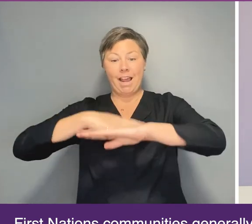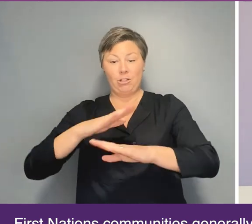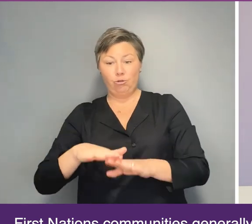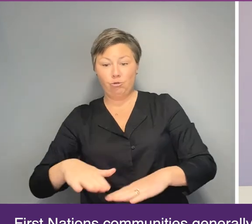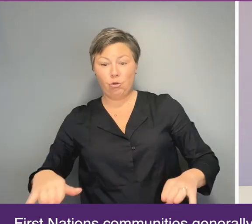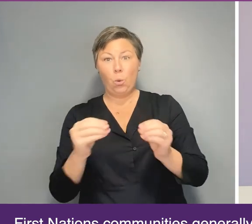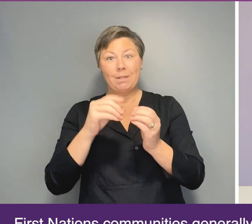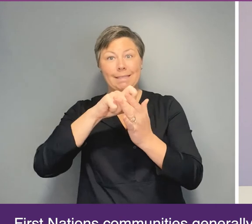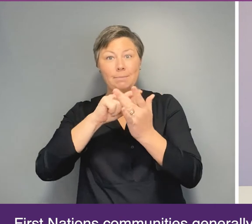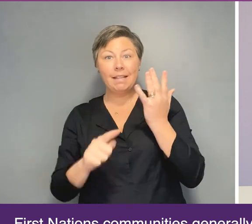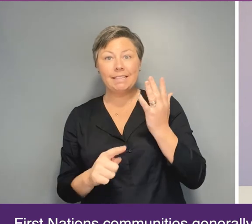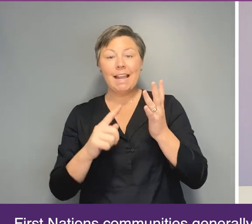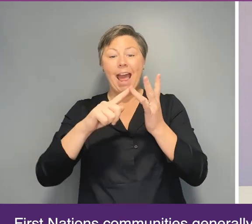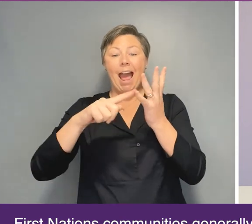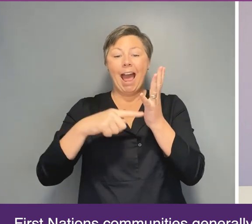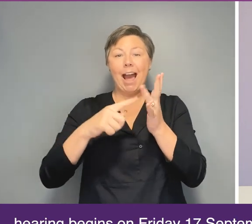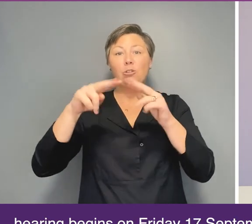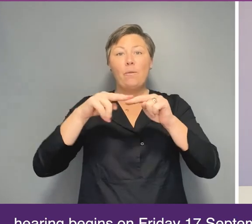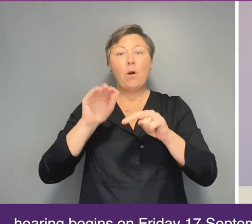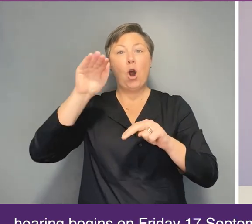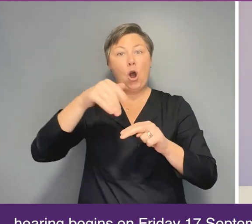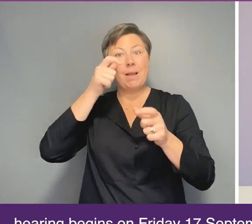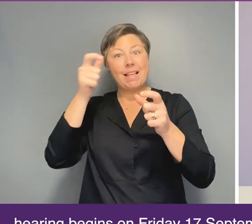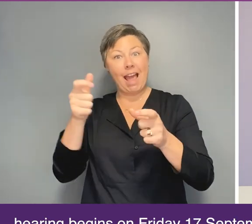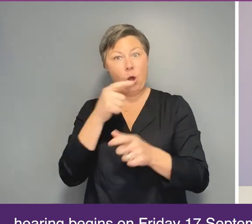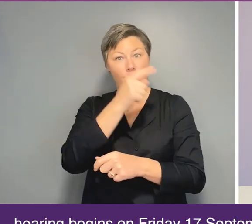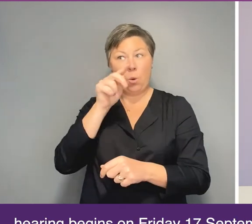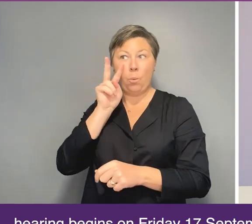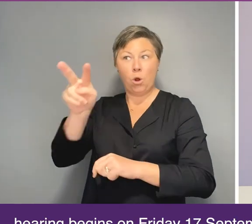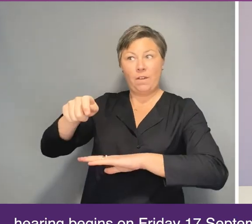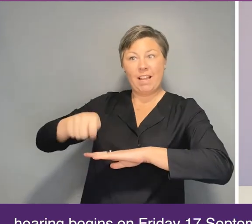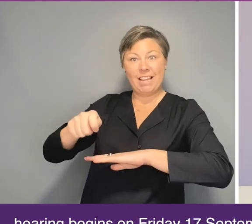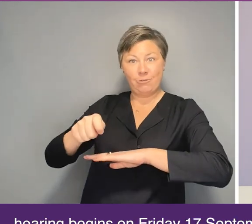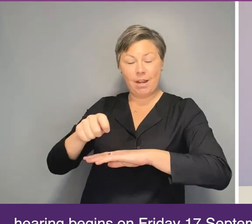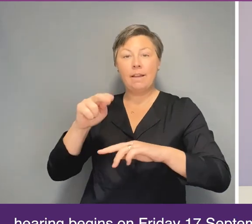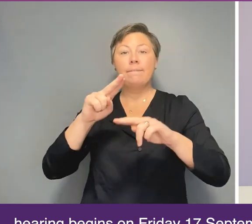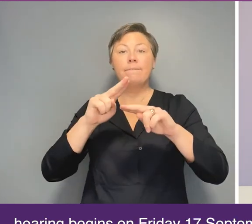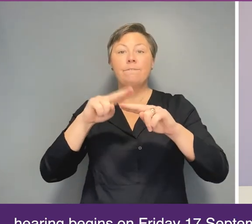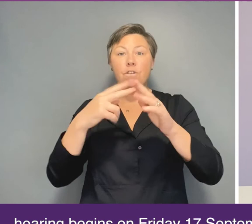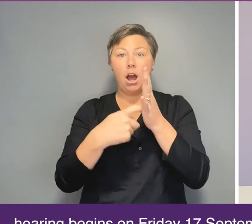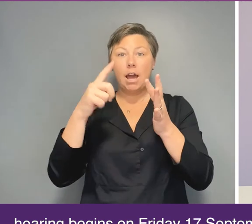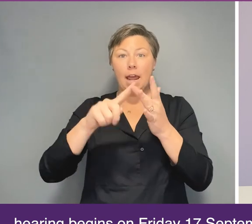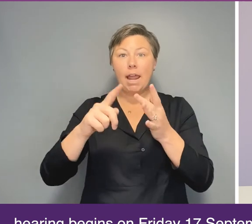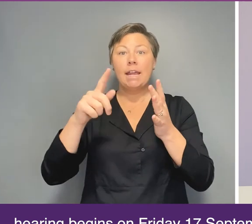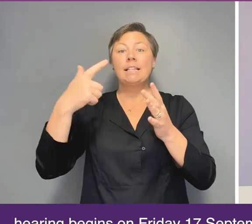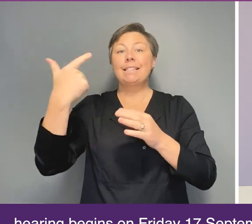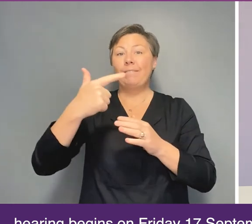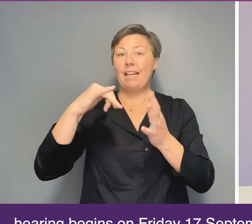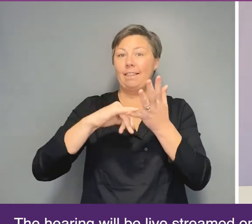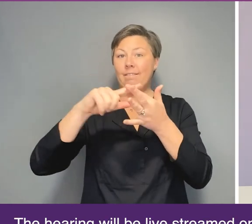in out-of-home care when the hearing begins on Friday, 17 September 2021.